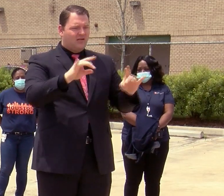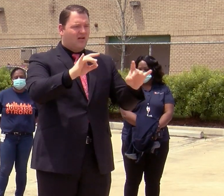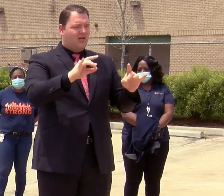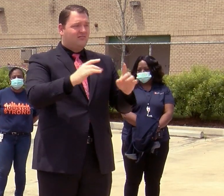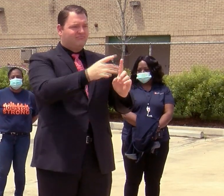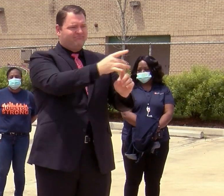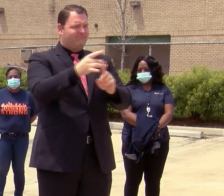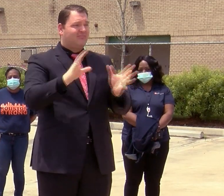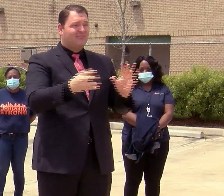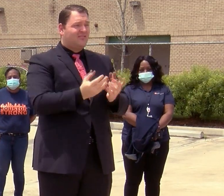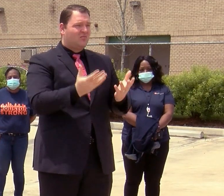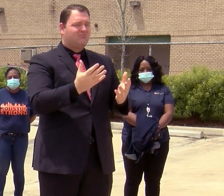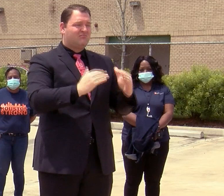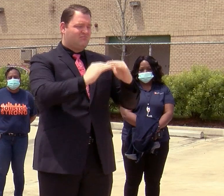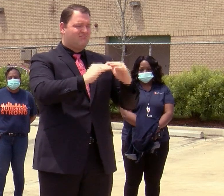of the virus.